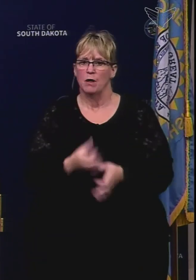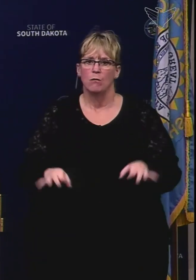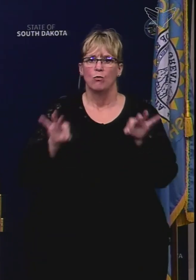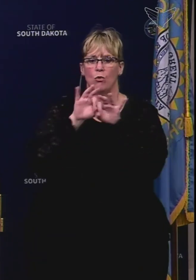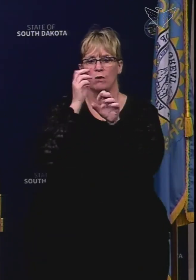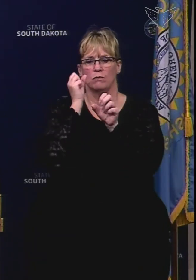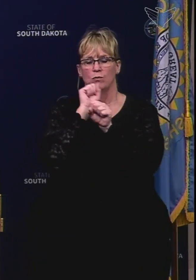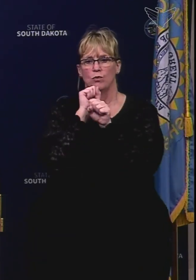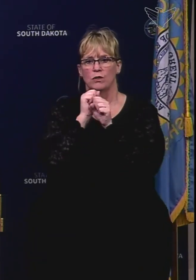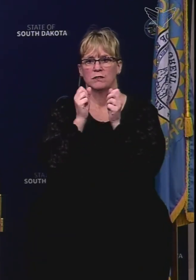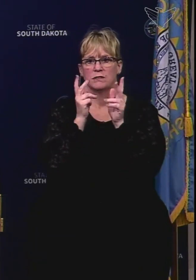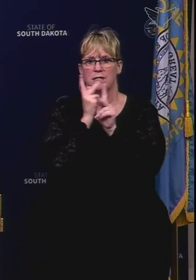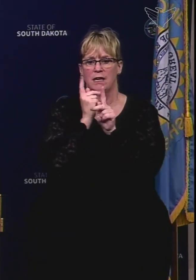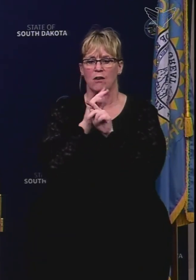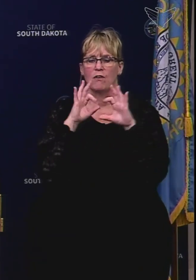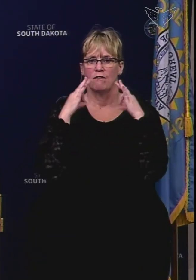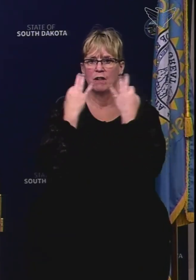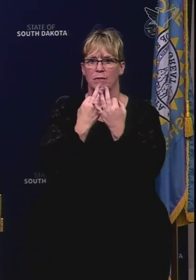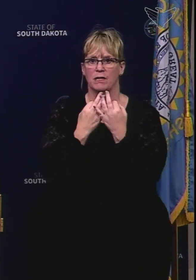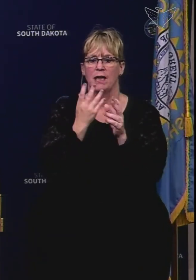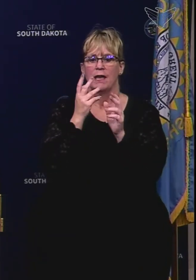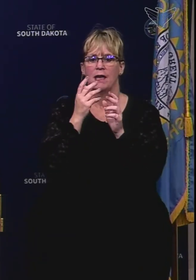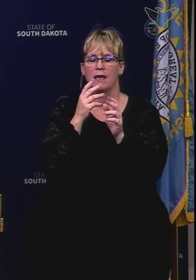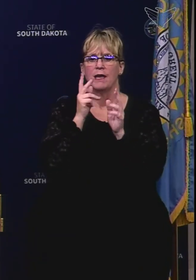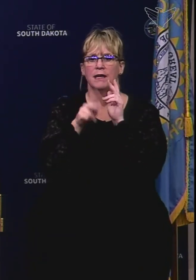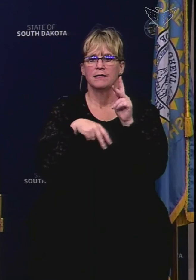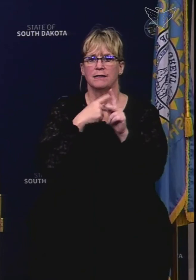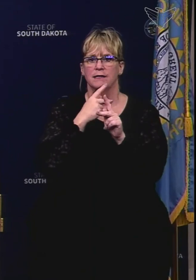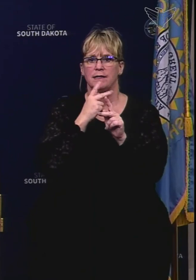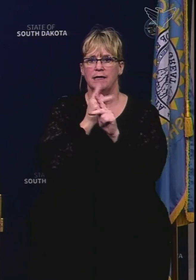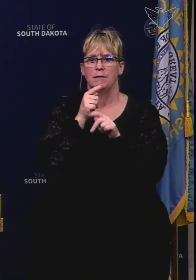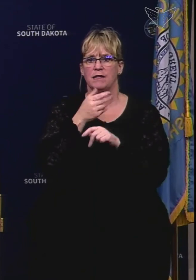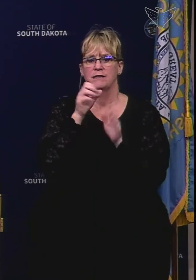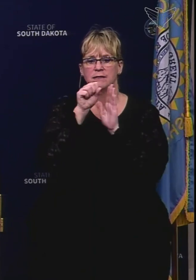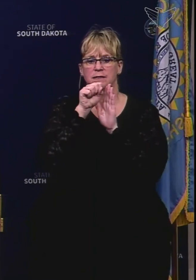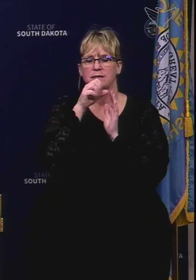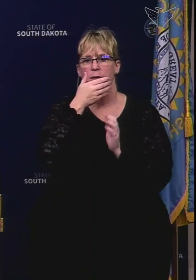to take care of our families and keep this the best state in the nation. So